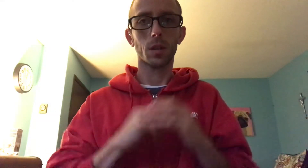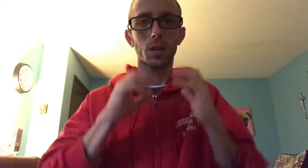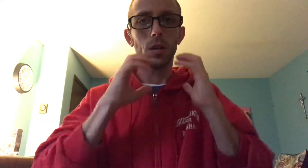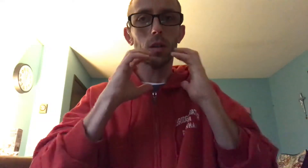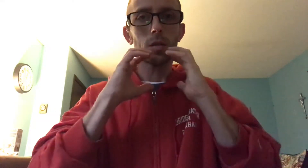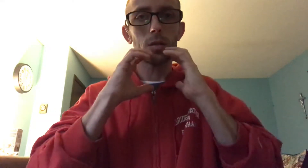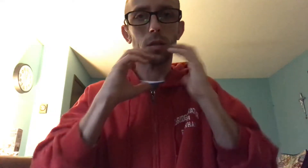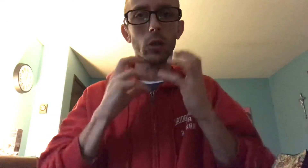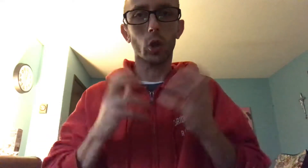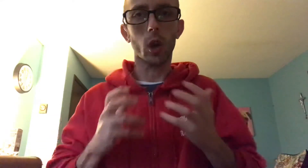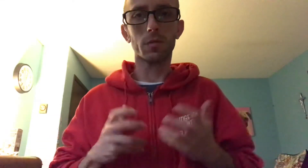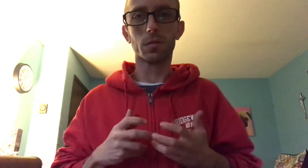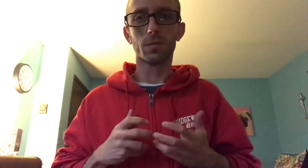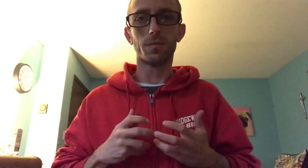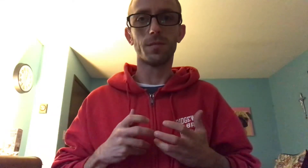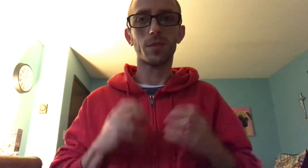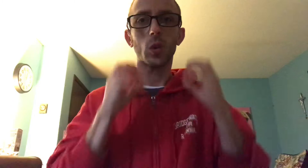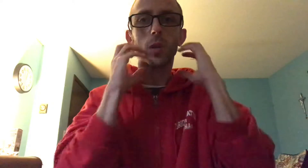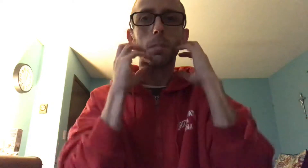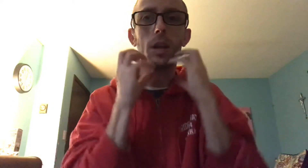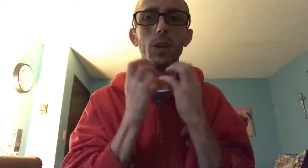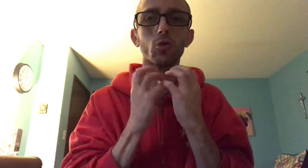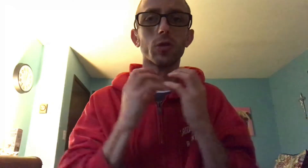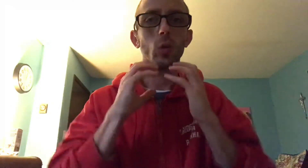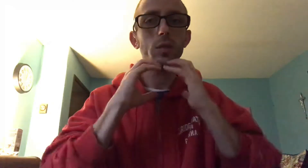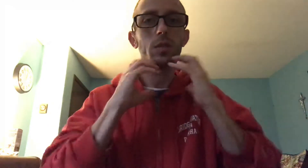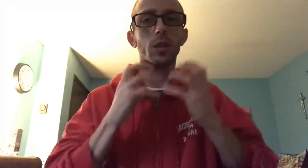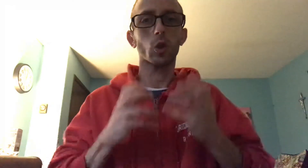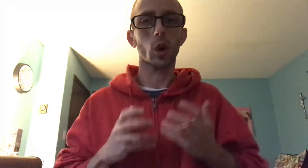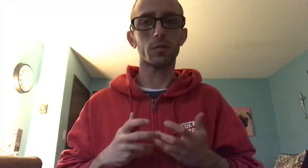Tandaclard. No to beer. Tandaclard.